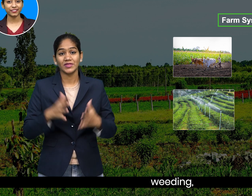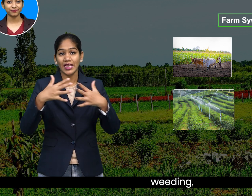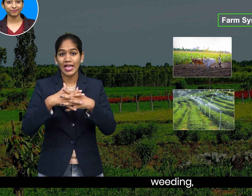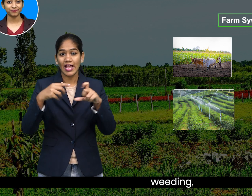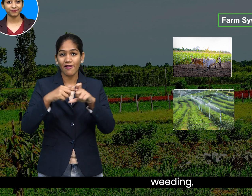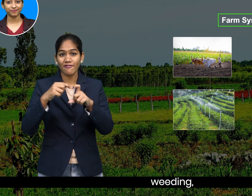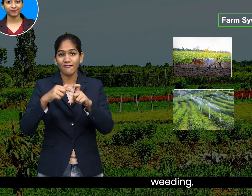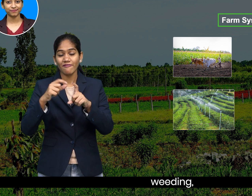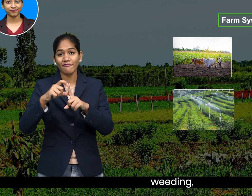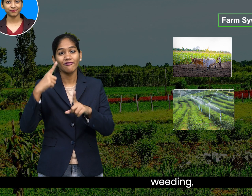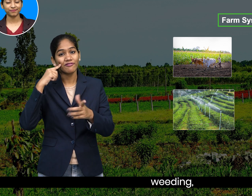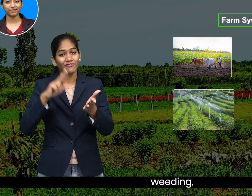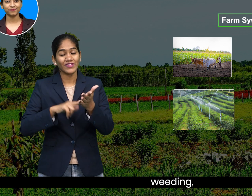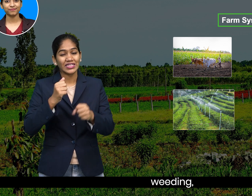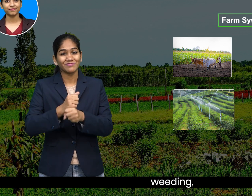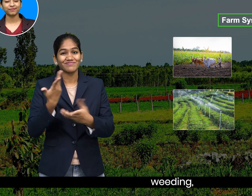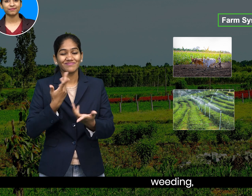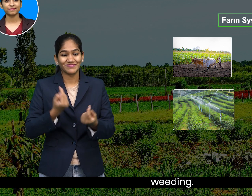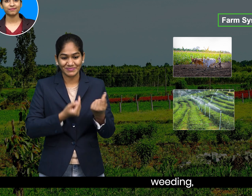weeding,